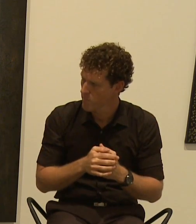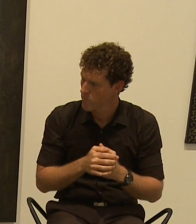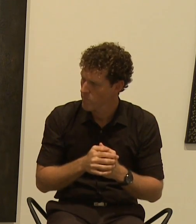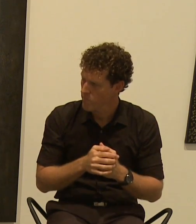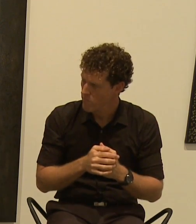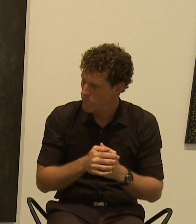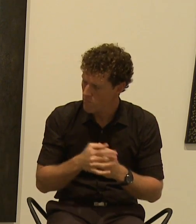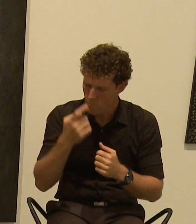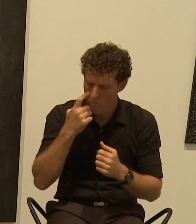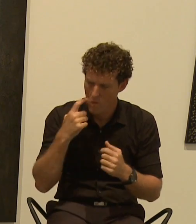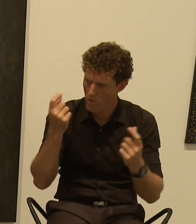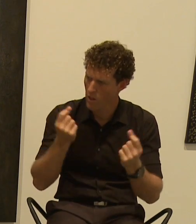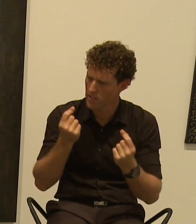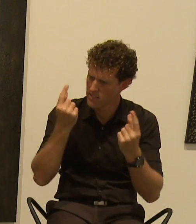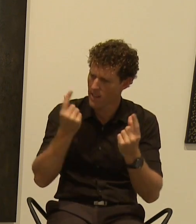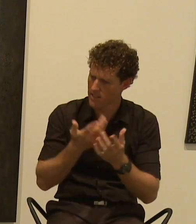or trying to understand that